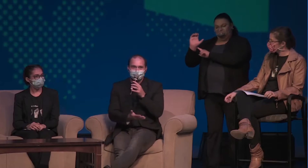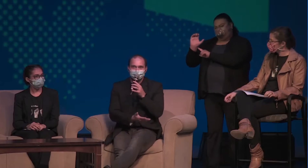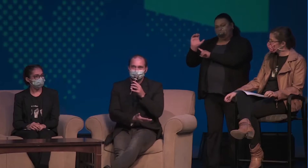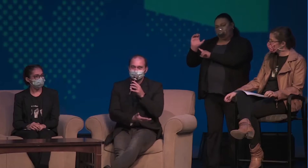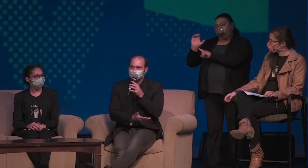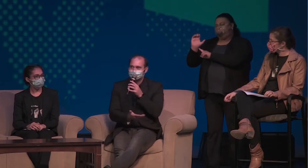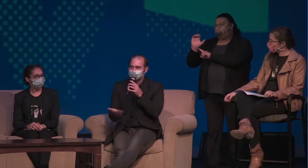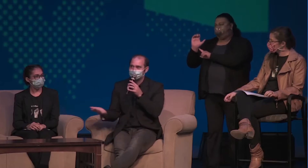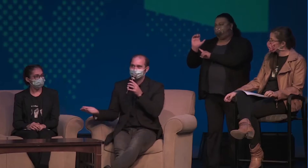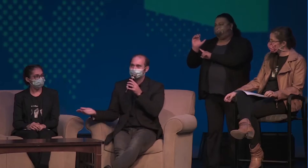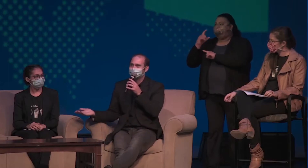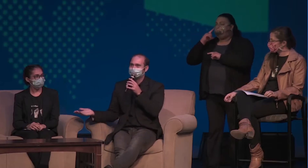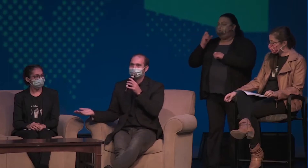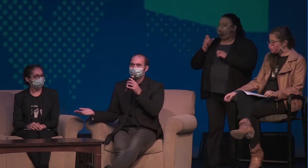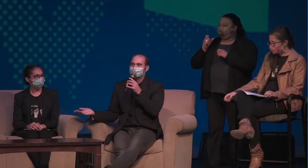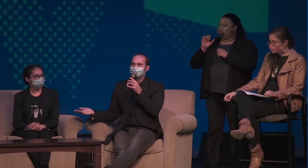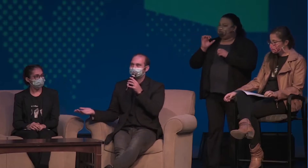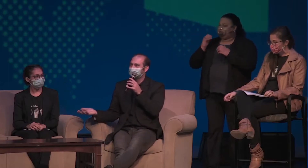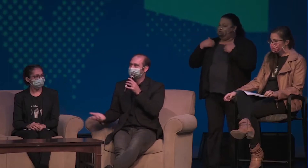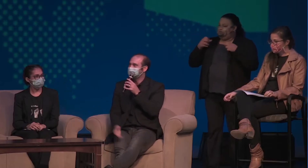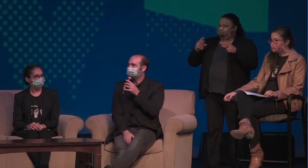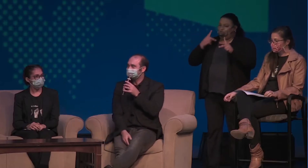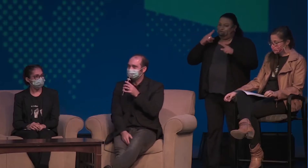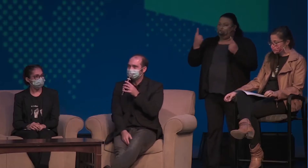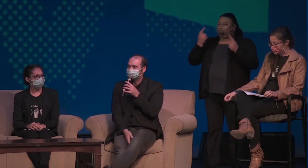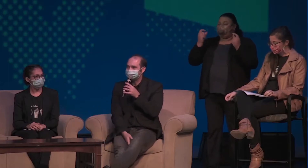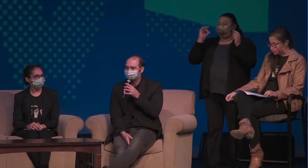much chance that it's going to do something amazing.